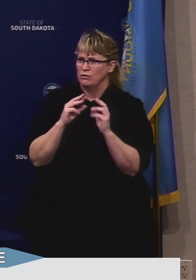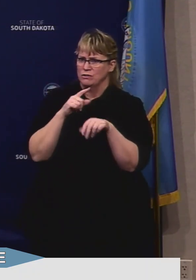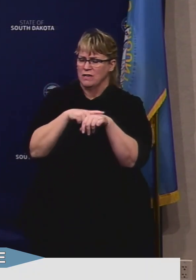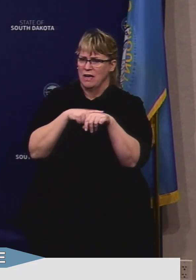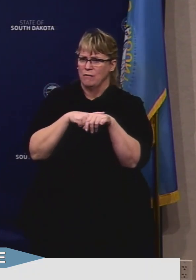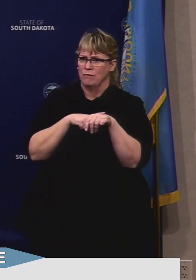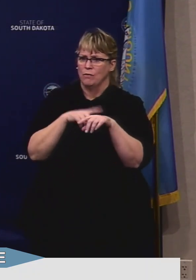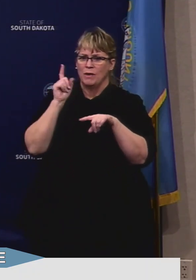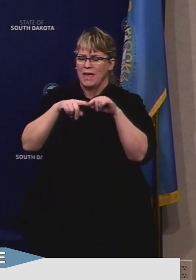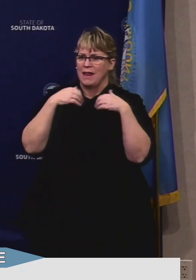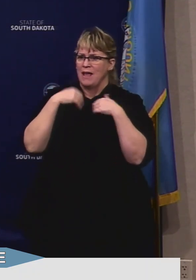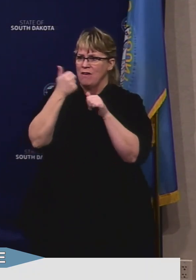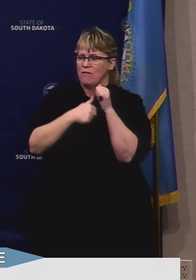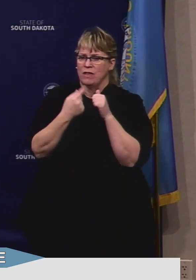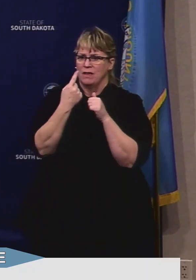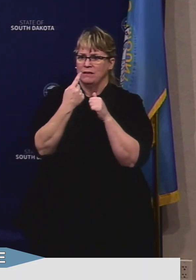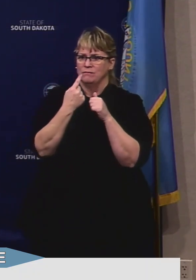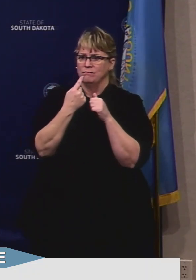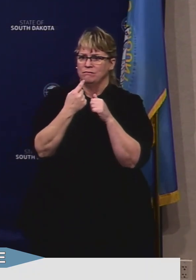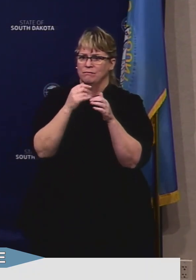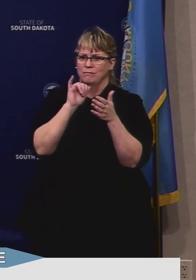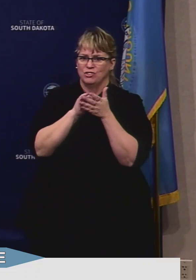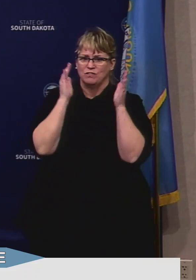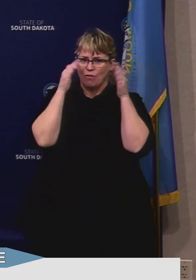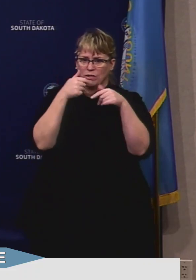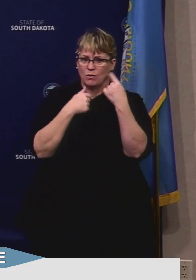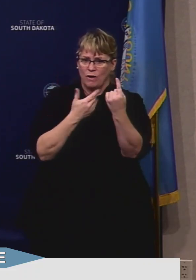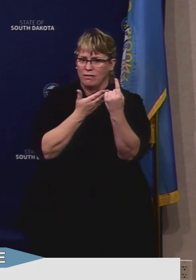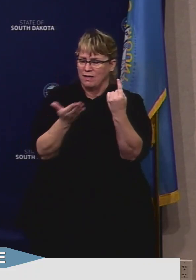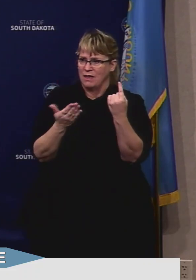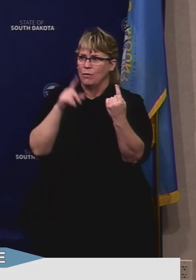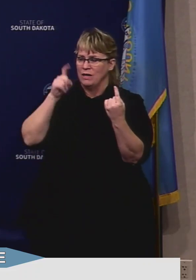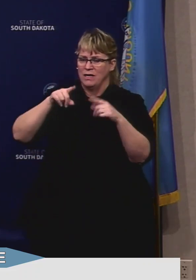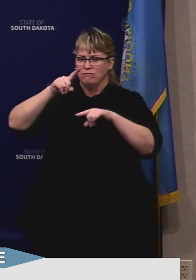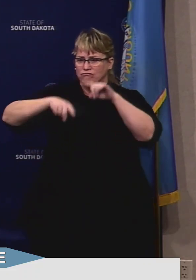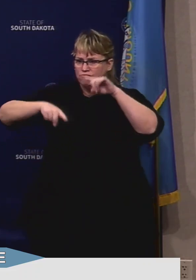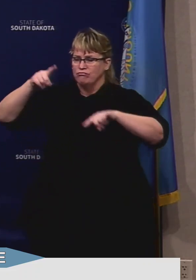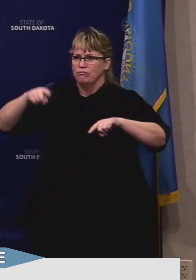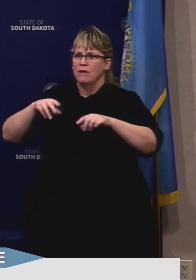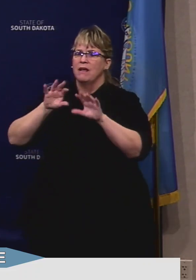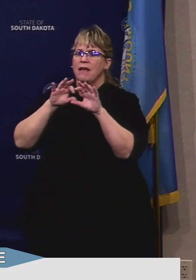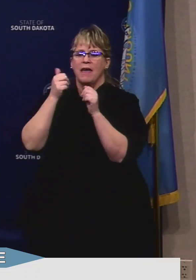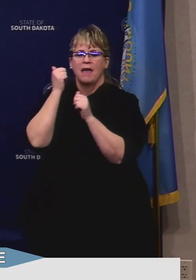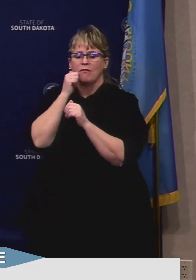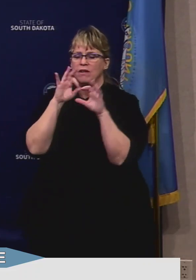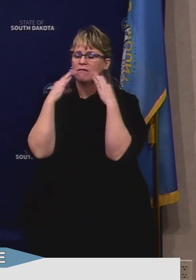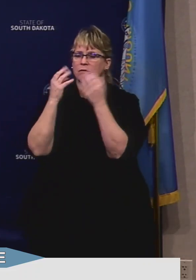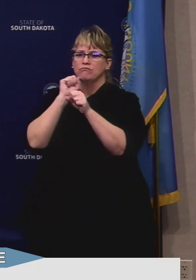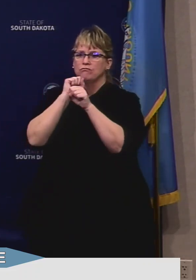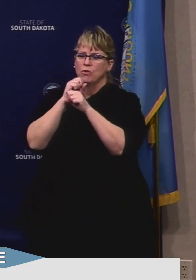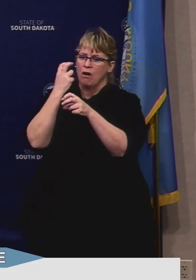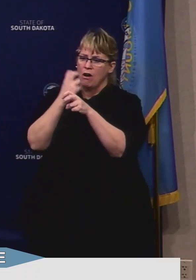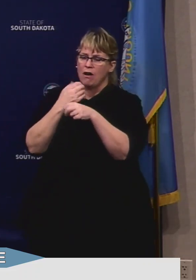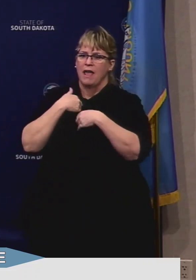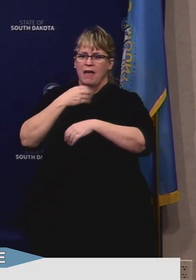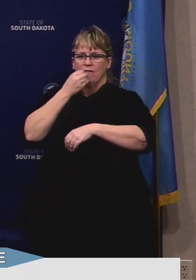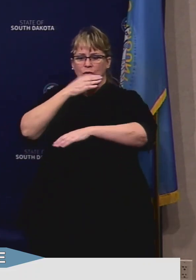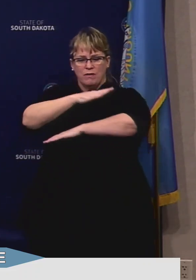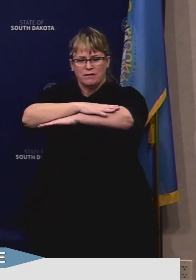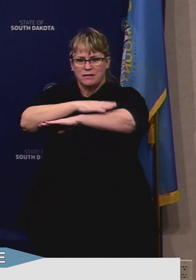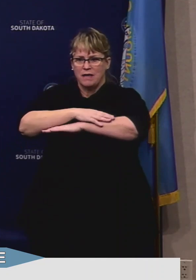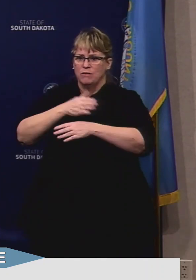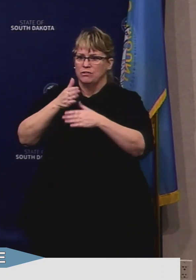energy supply that's dependable, but also affordable for families. Our families work hard every day. They need to be able to put food on the